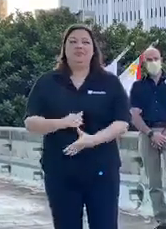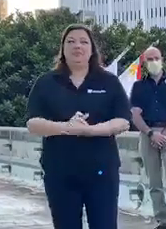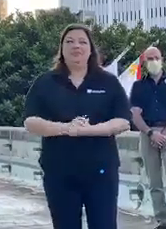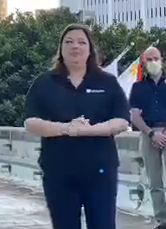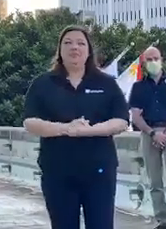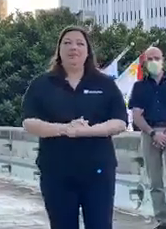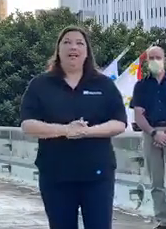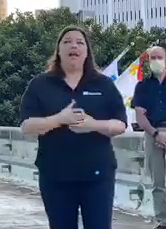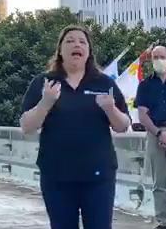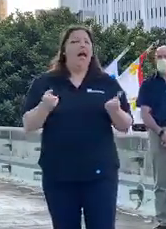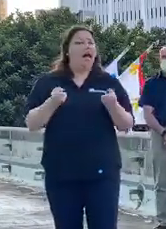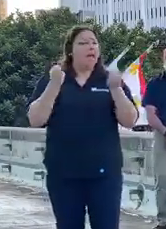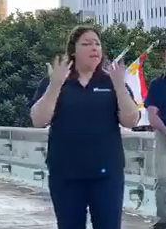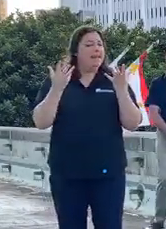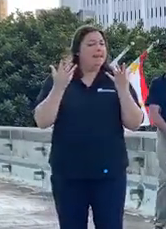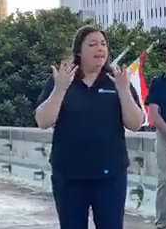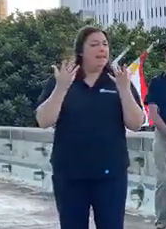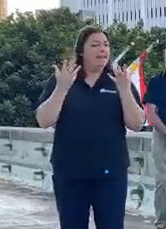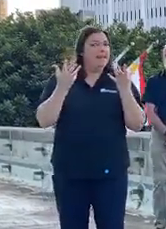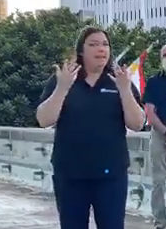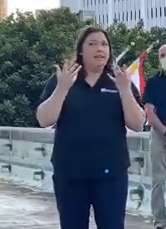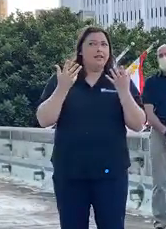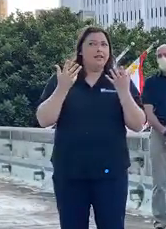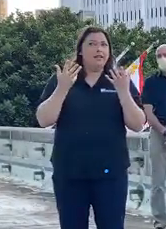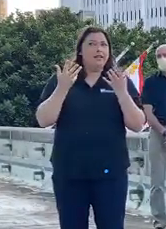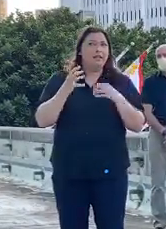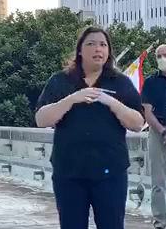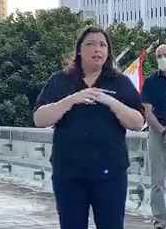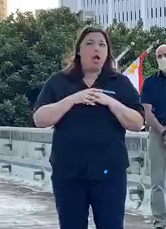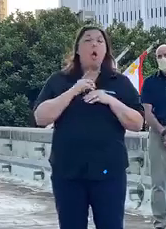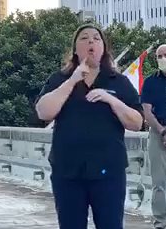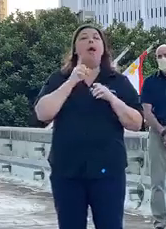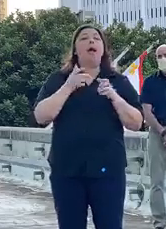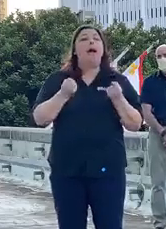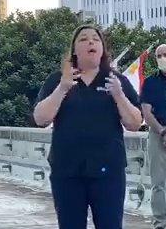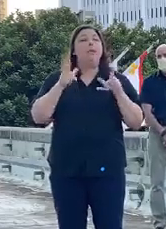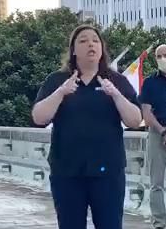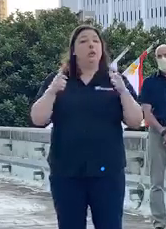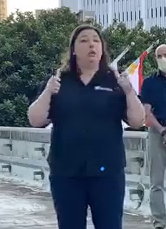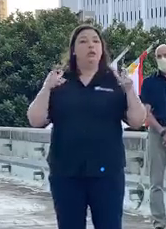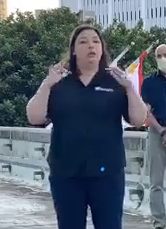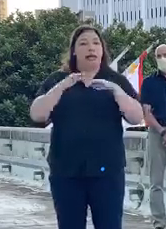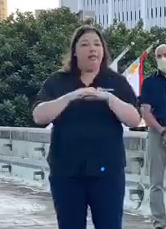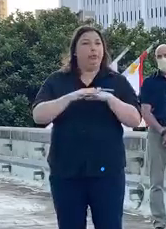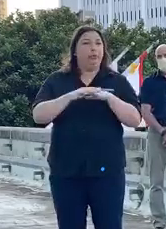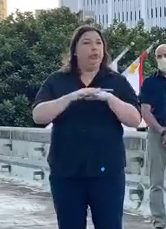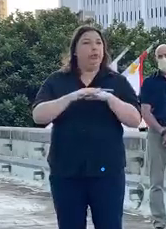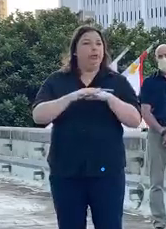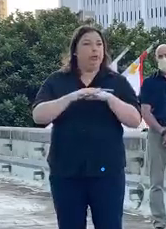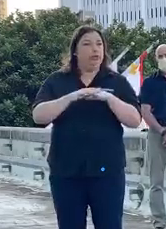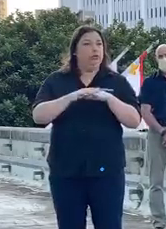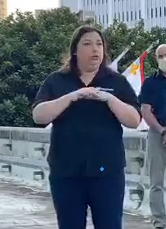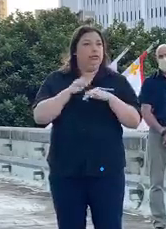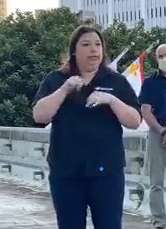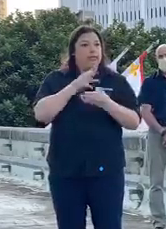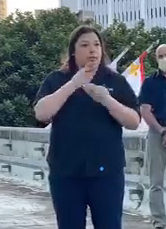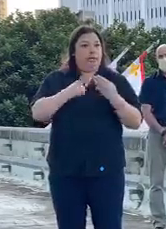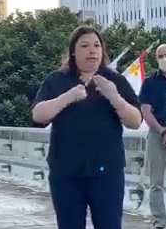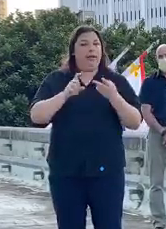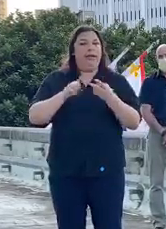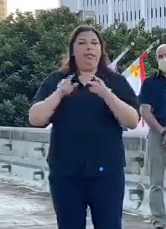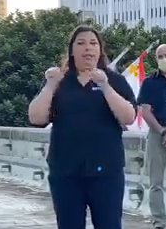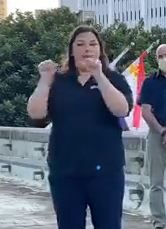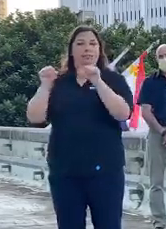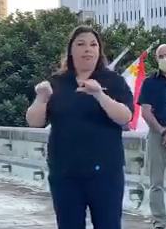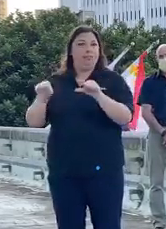Can you tell me how many large gathering calls were received over the Easter weekend, and also could you elaborate on those yard signs? Okay, so I don't